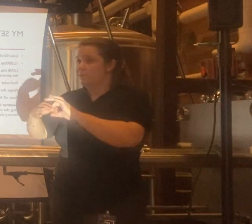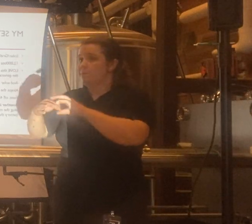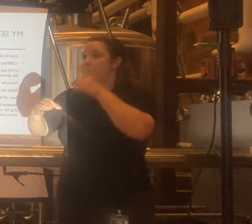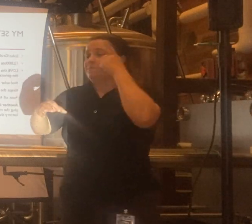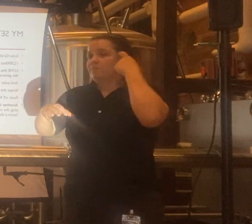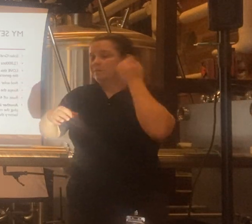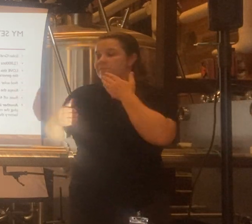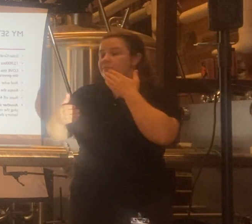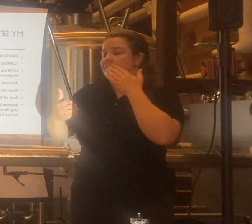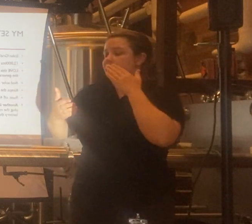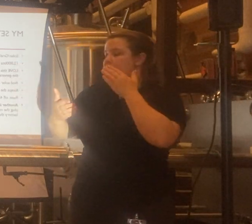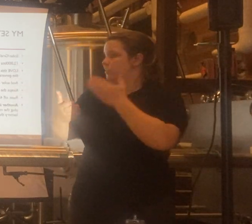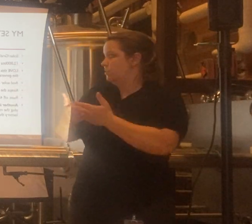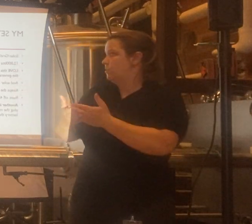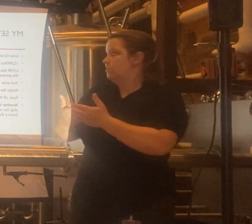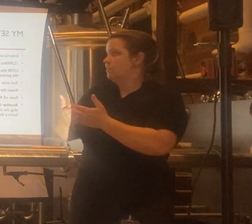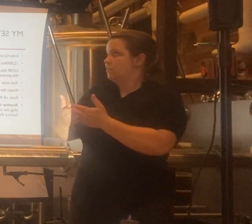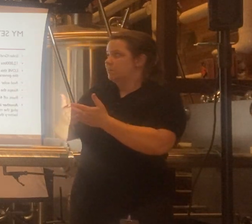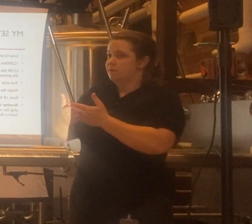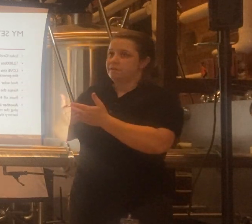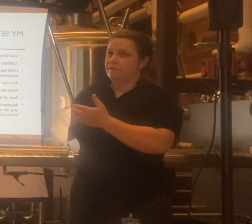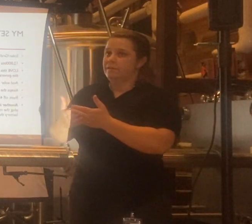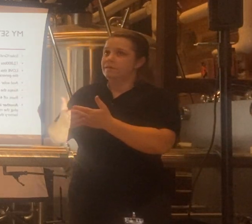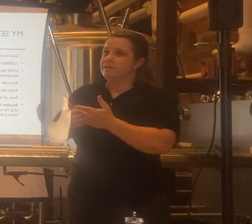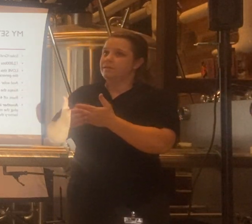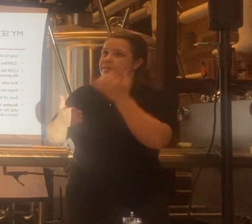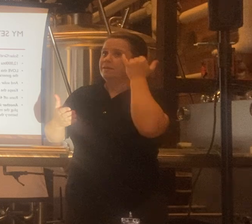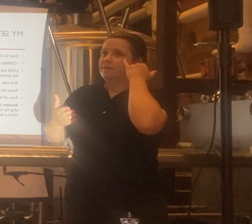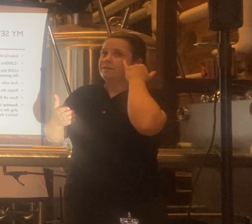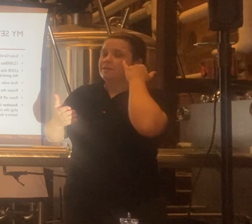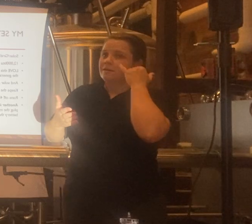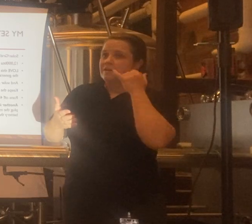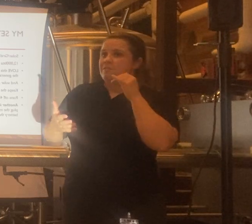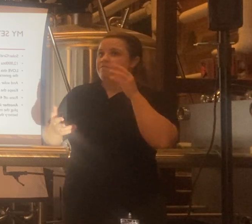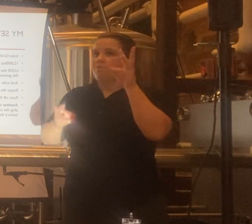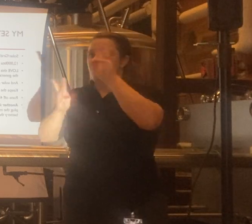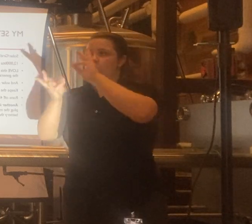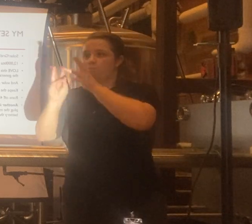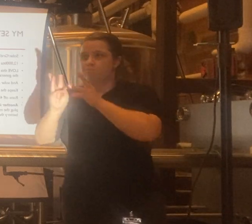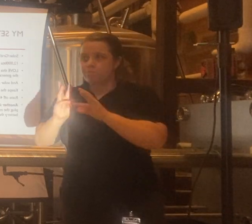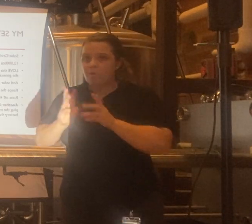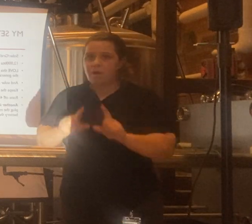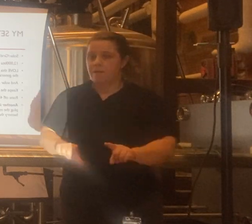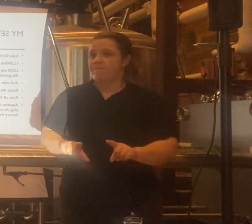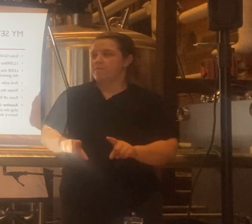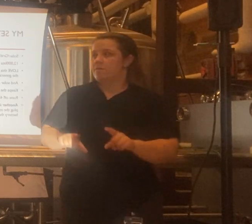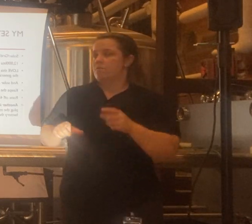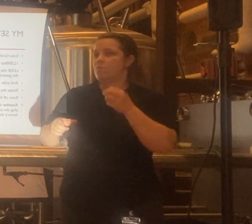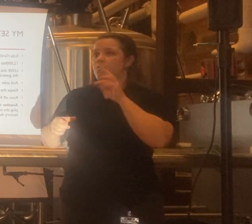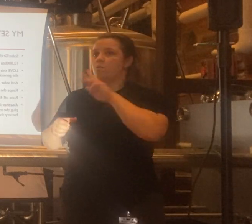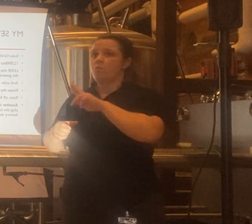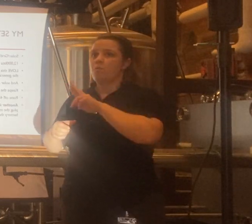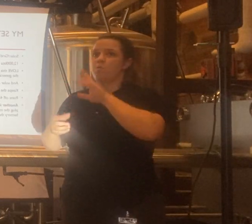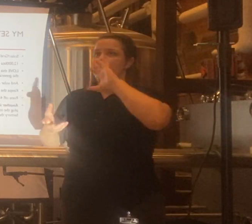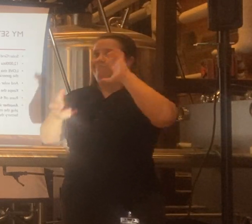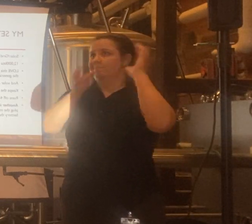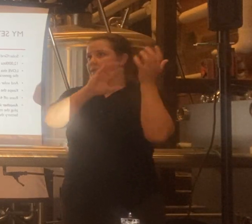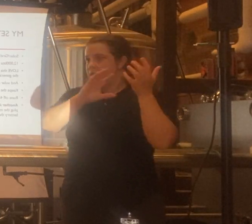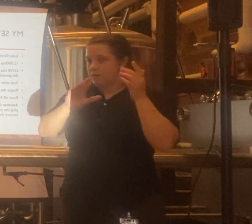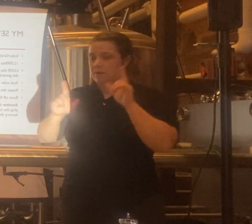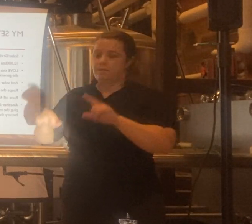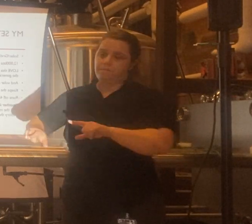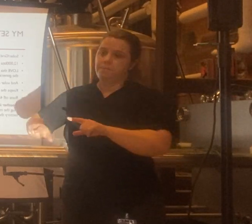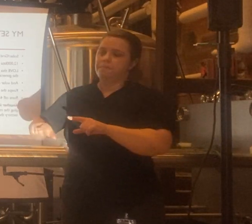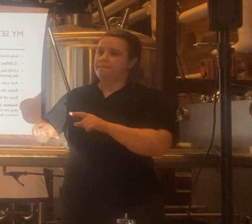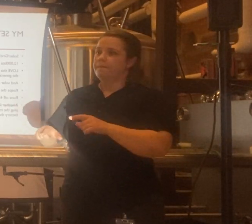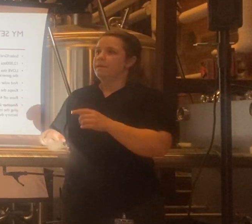some panels like this in the event of an event like we had. Or to supplement, like our big living room, we have a big living room, dining, kitchen space. I would